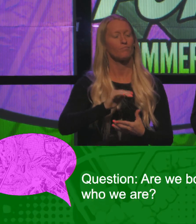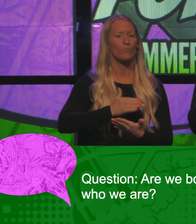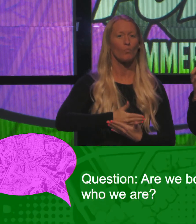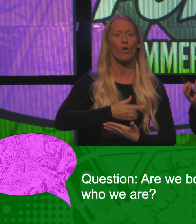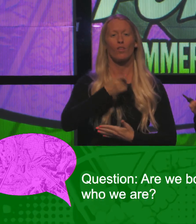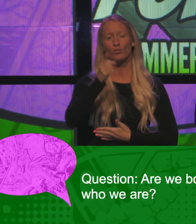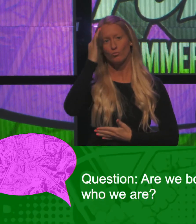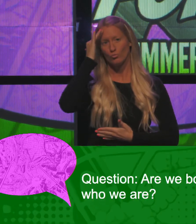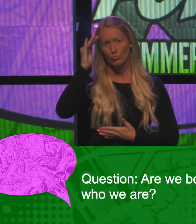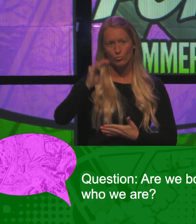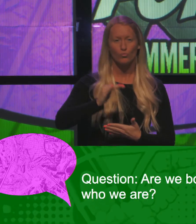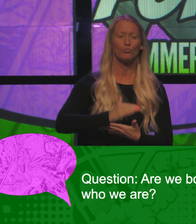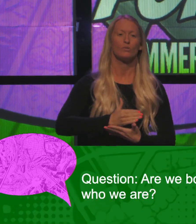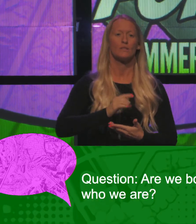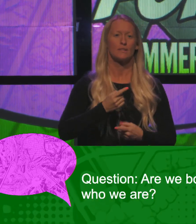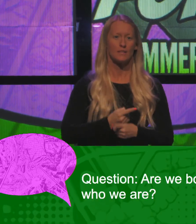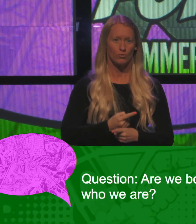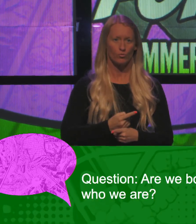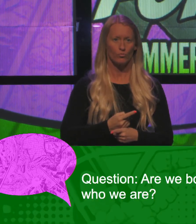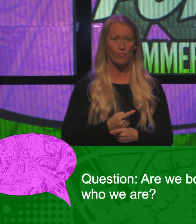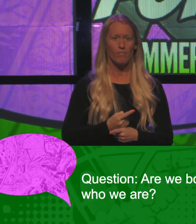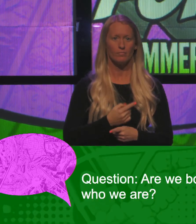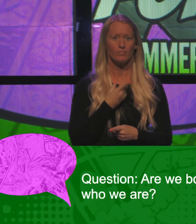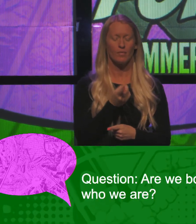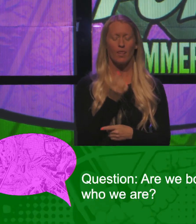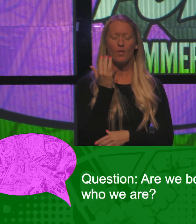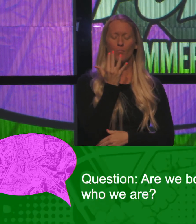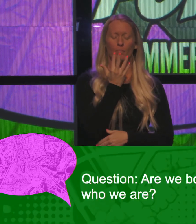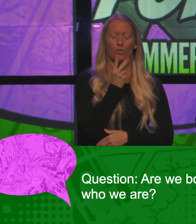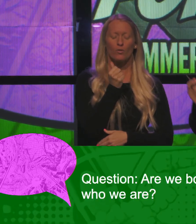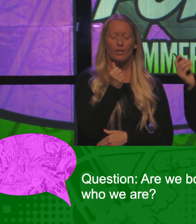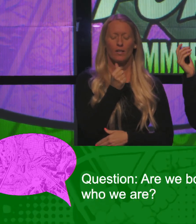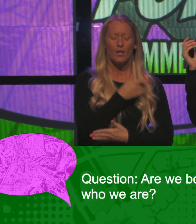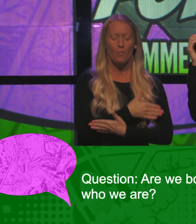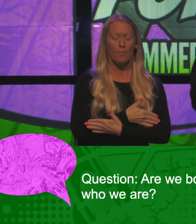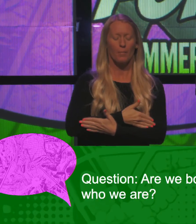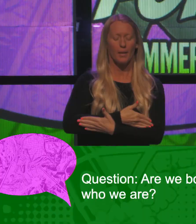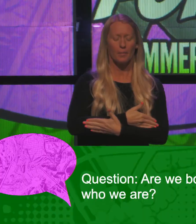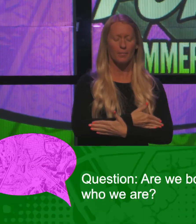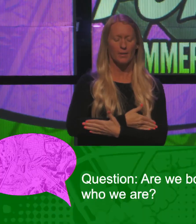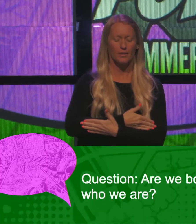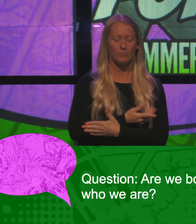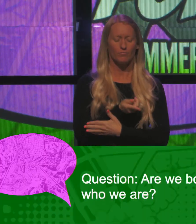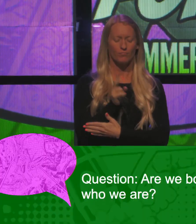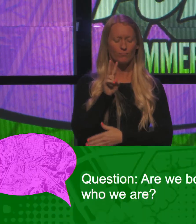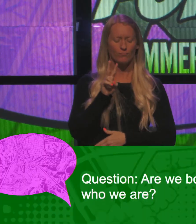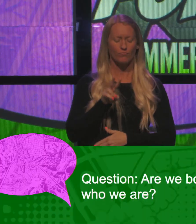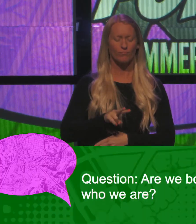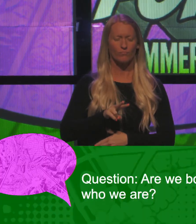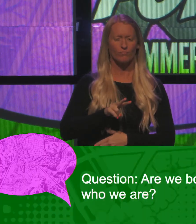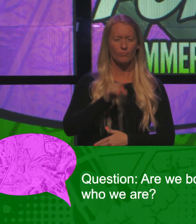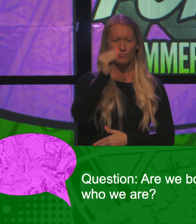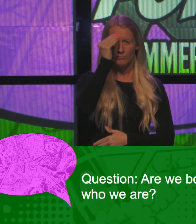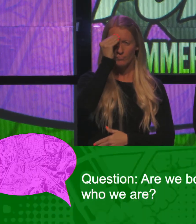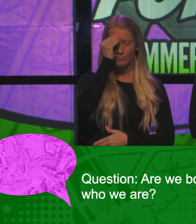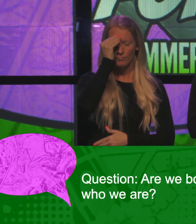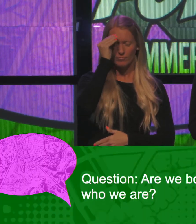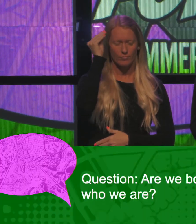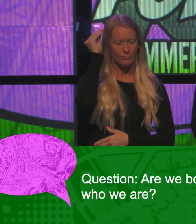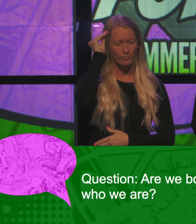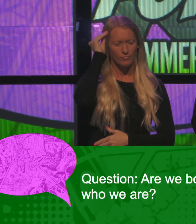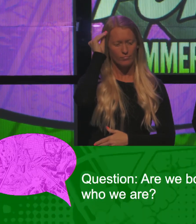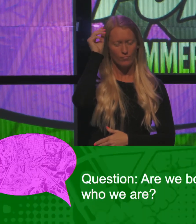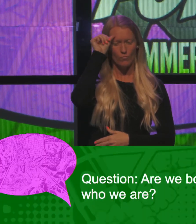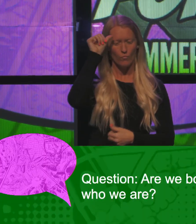about the beauty of that little baby. And just to keep that in the back of your mind for about the next 10